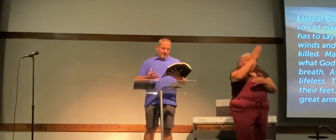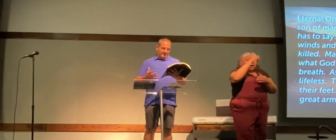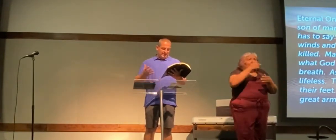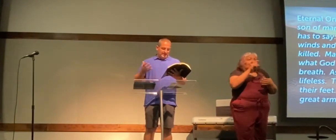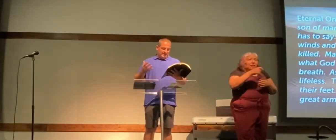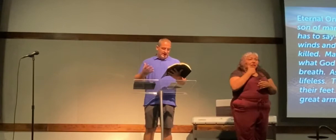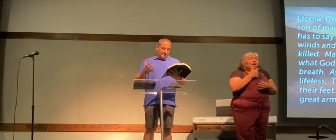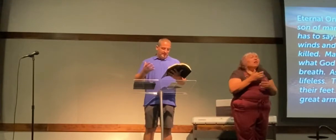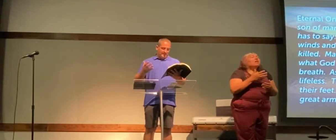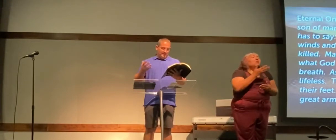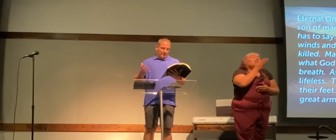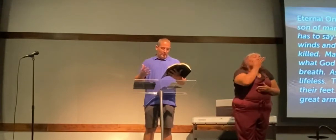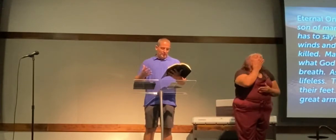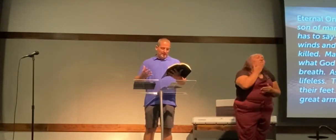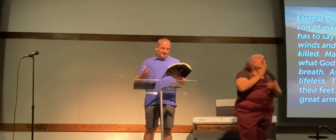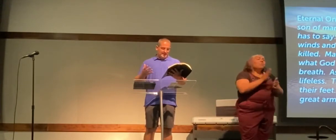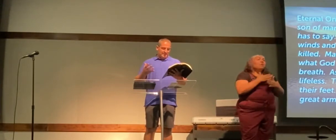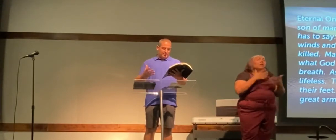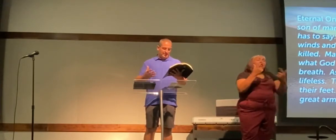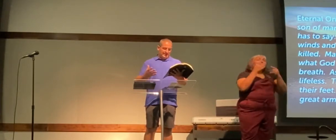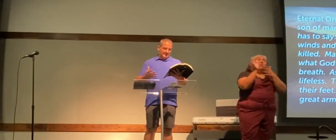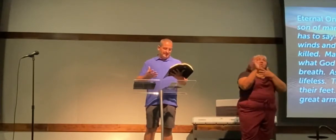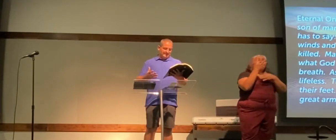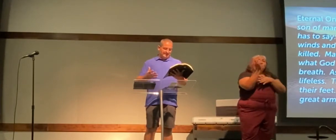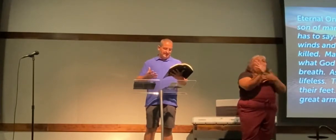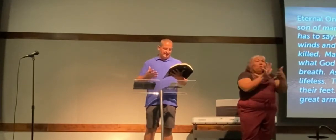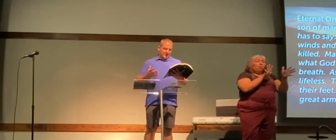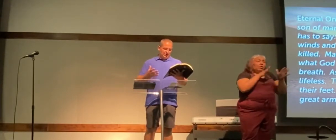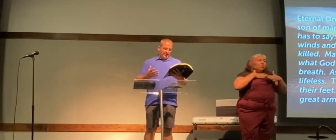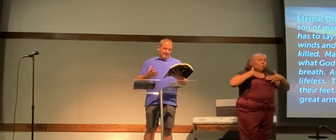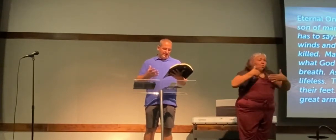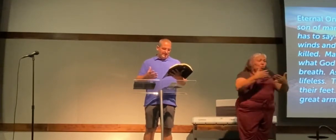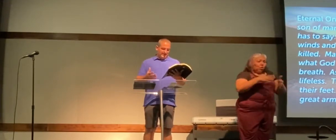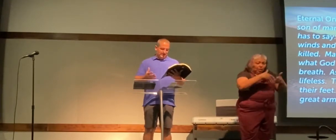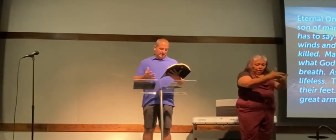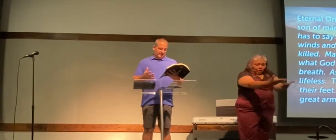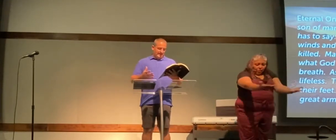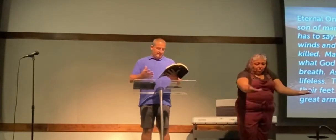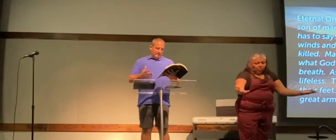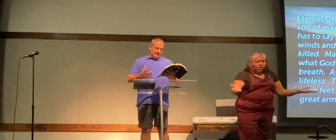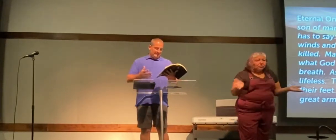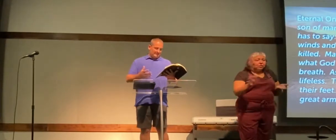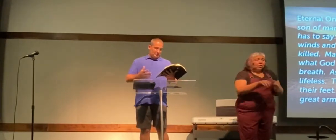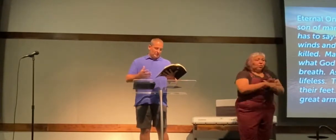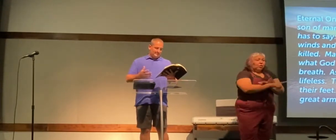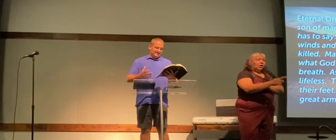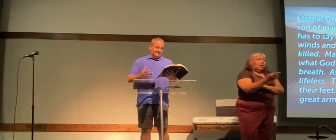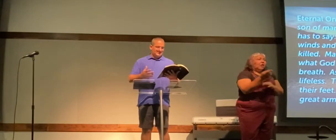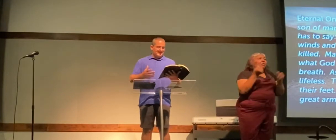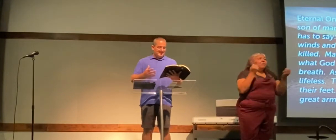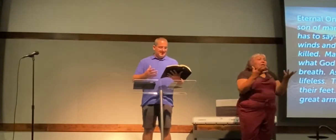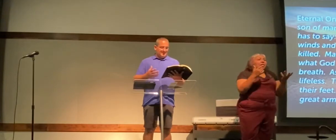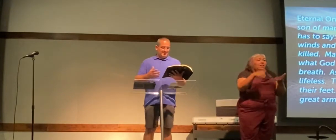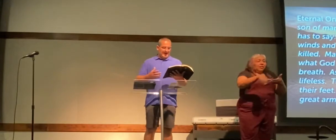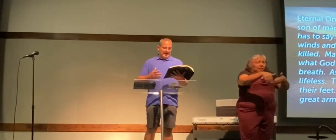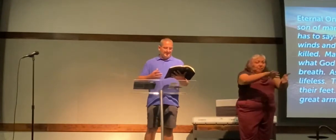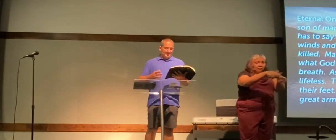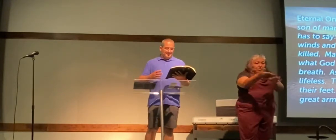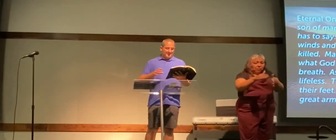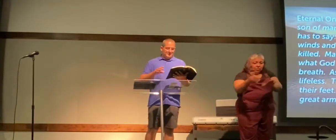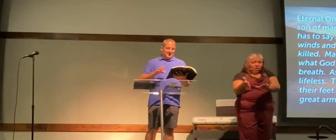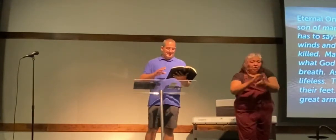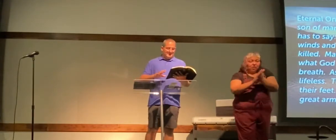sweet breath, come from the four winds and breathe into these who have been killed. Make these corpses come